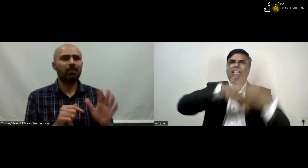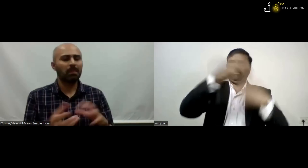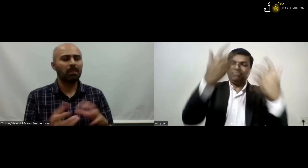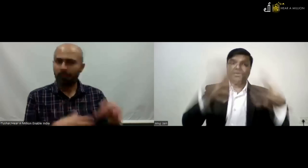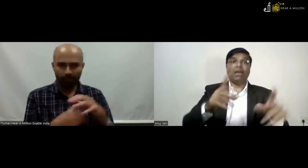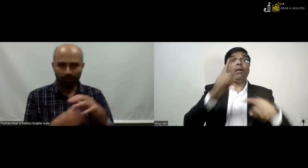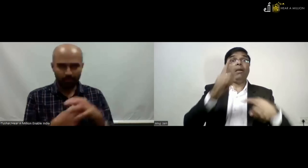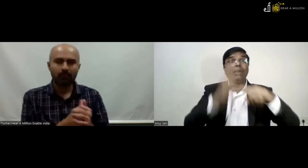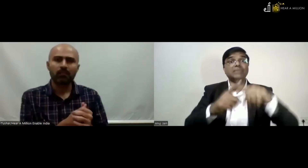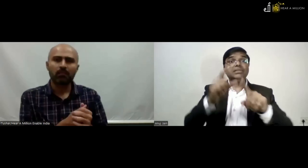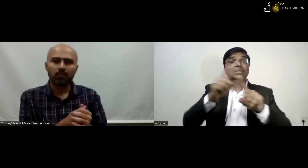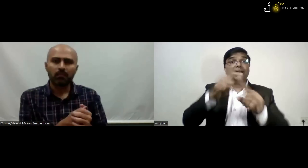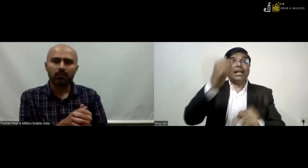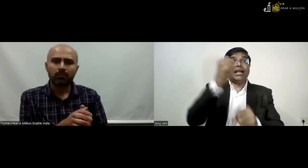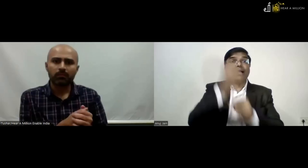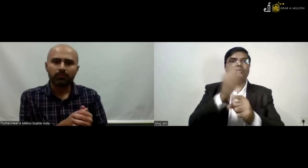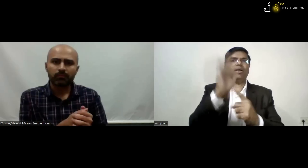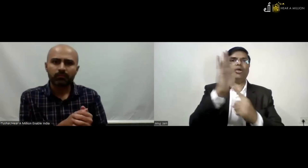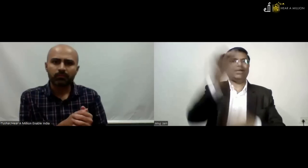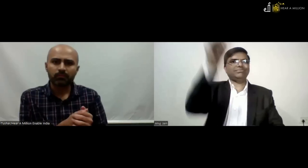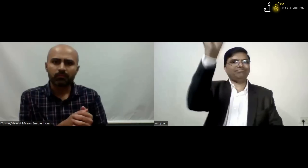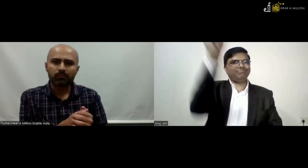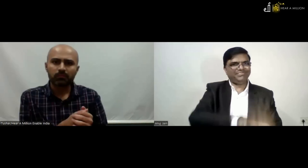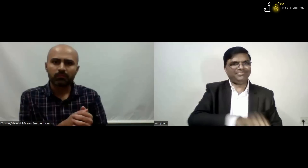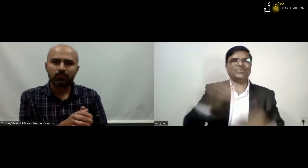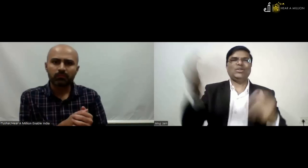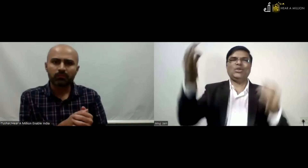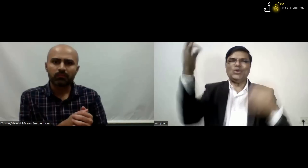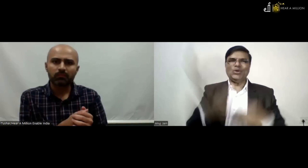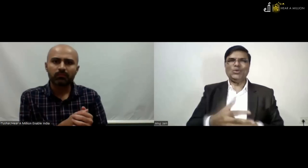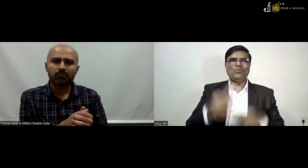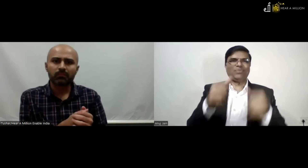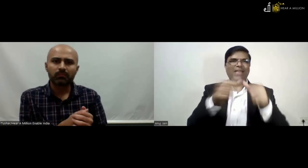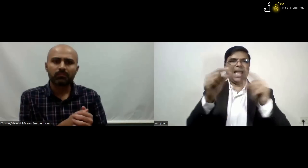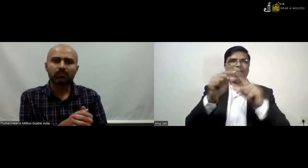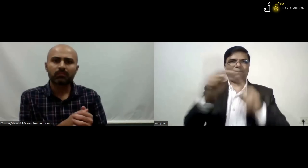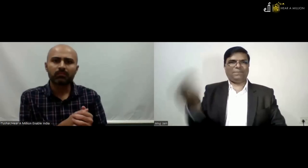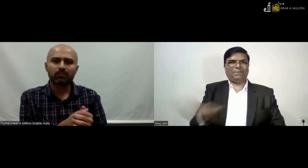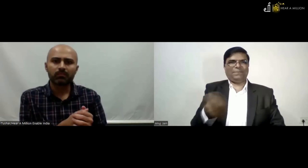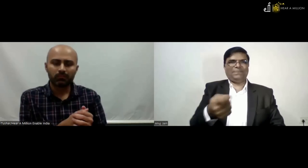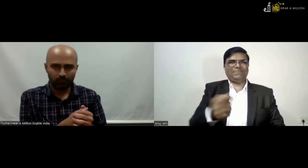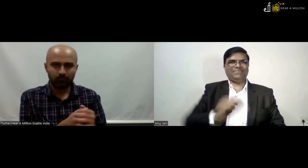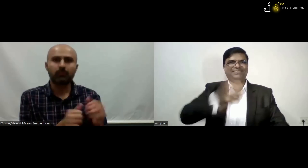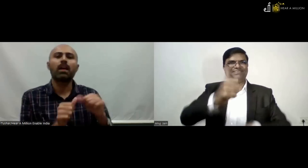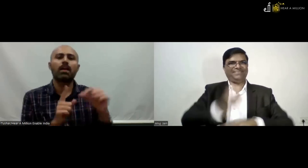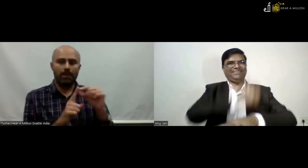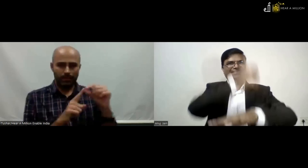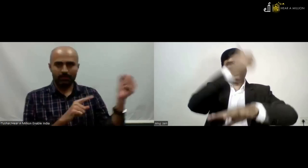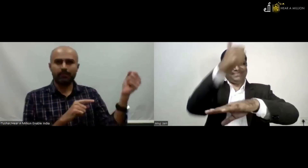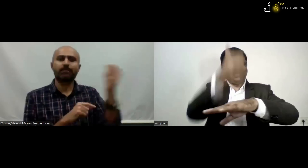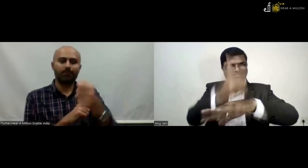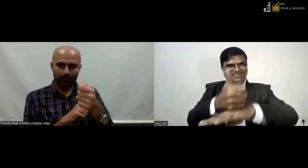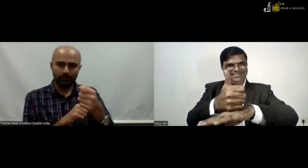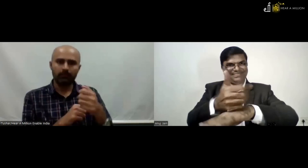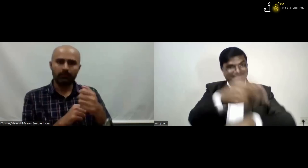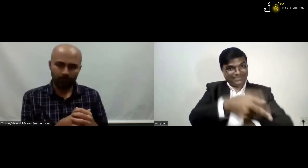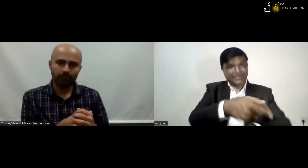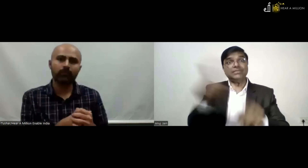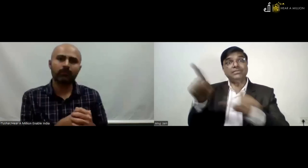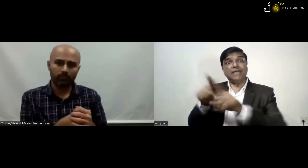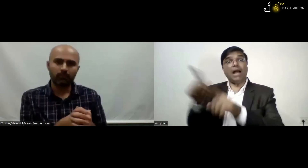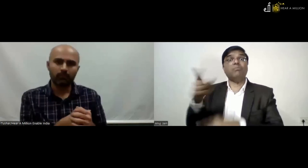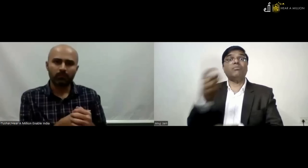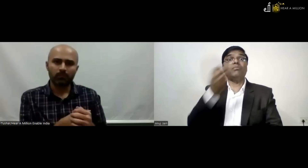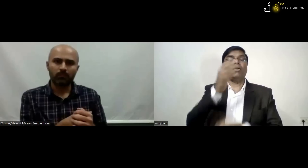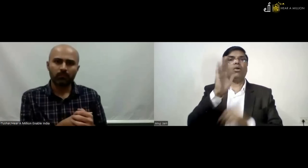During the 2014 election, the work became further delayed. And as you would know, Congress